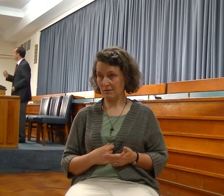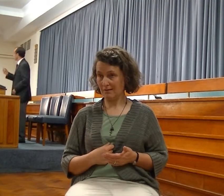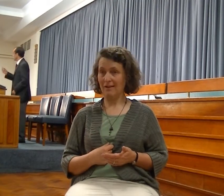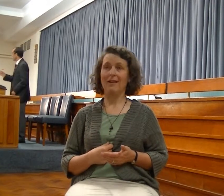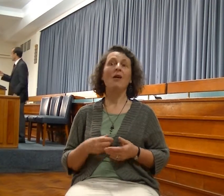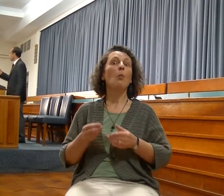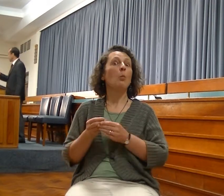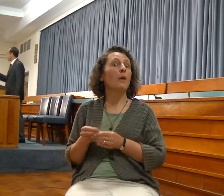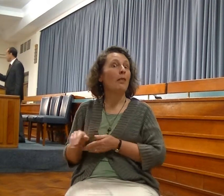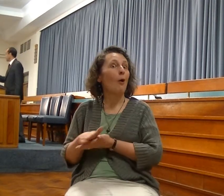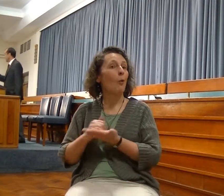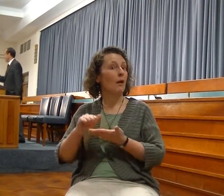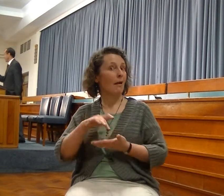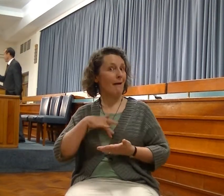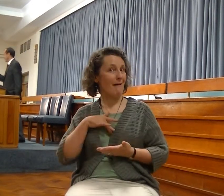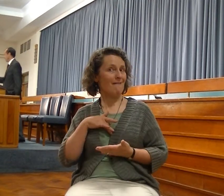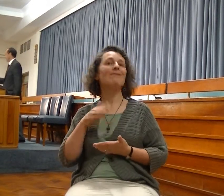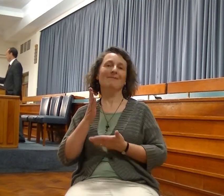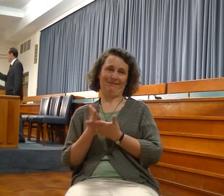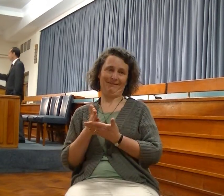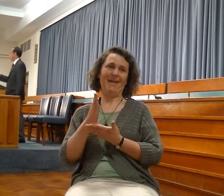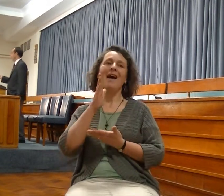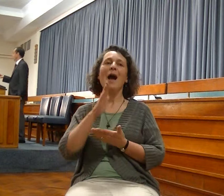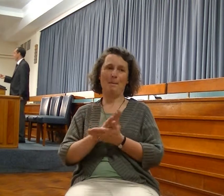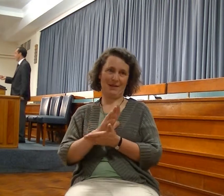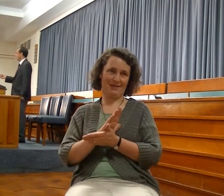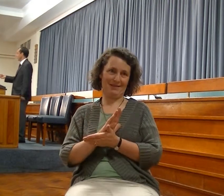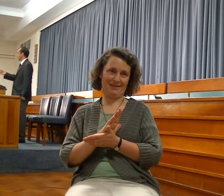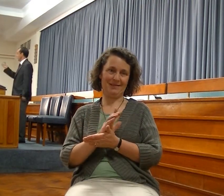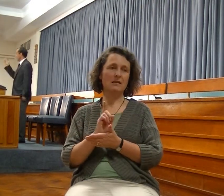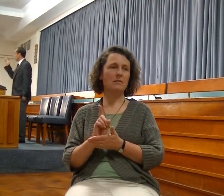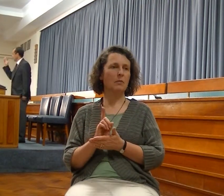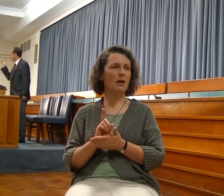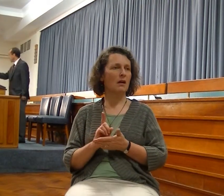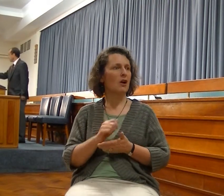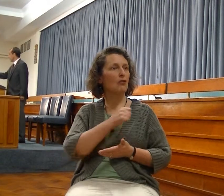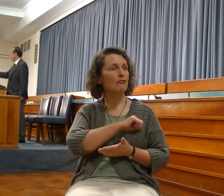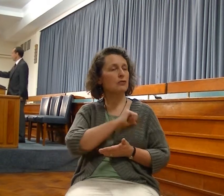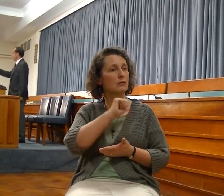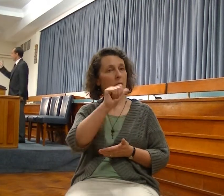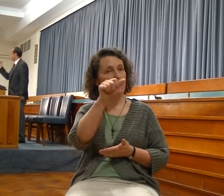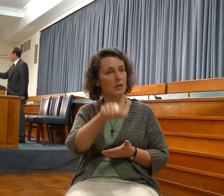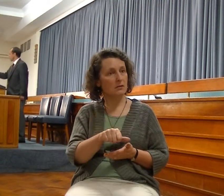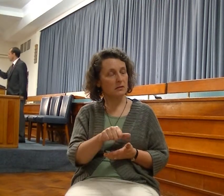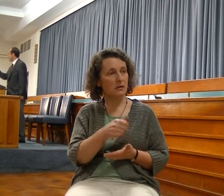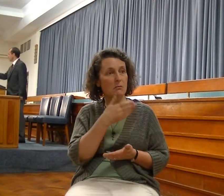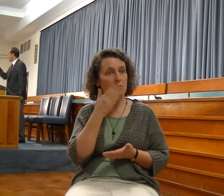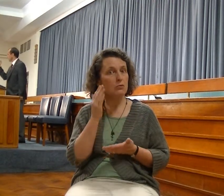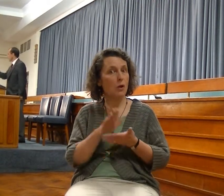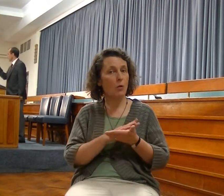happier person. There is no more sad person than a sad Christian, believe me. Because to be